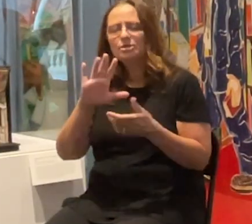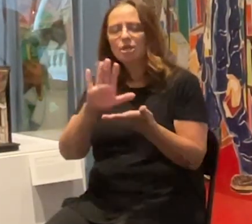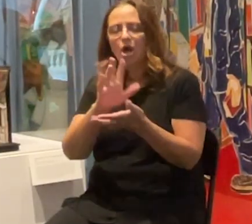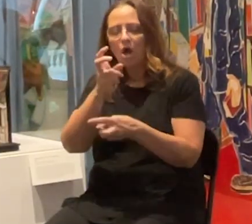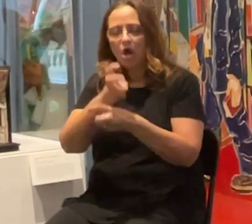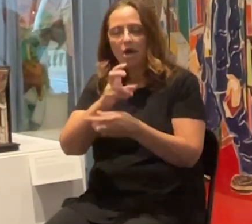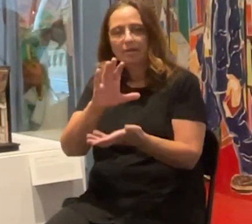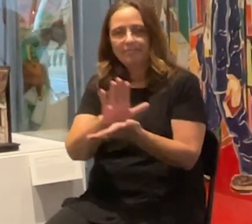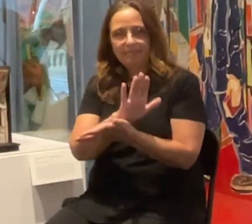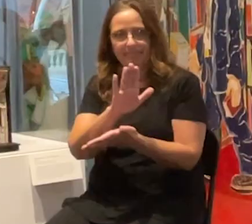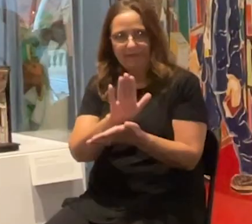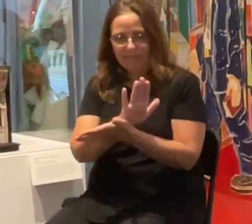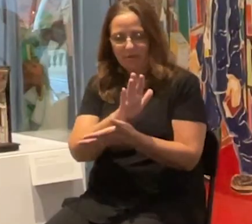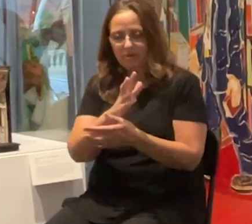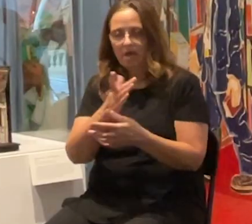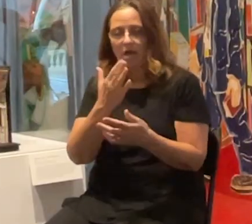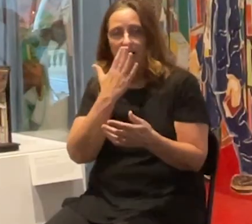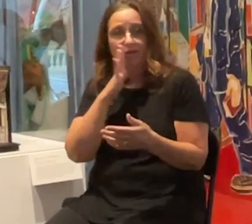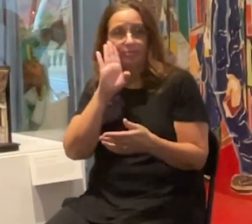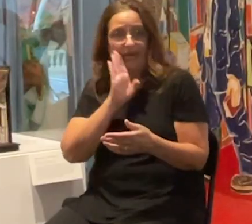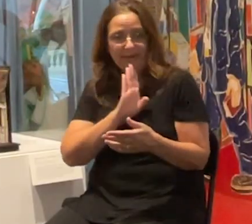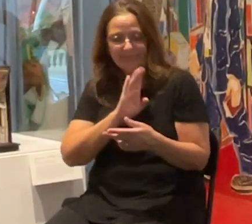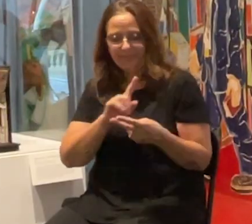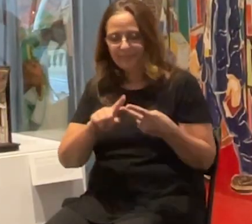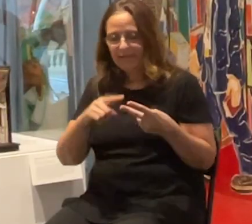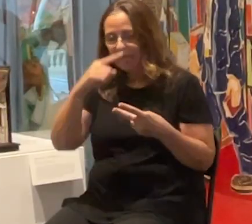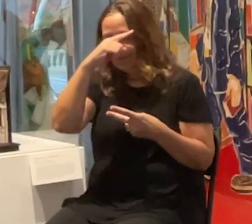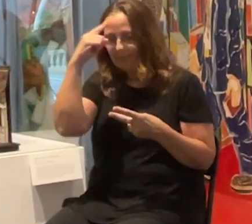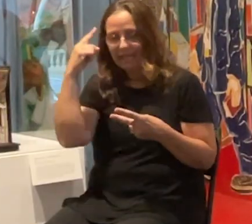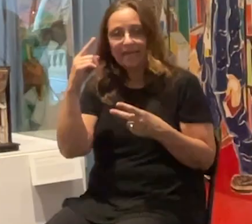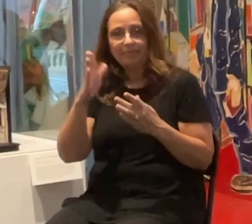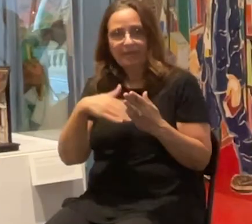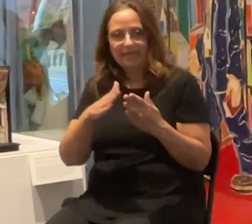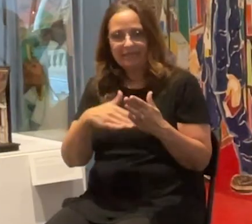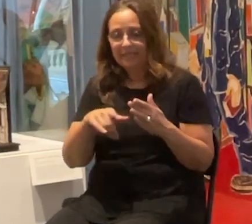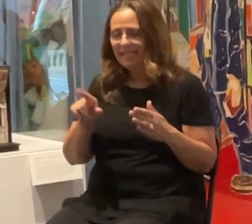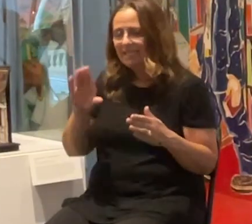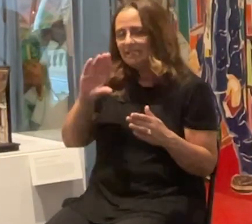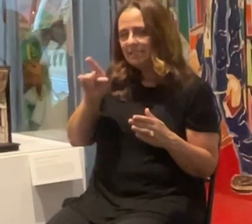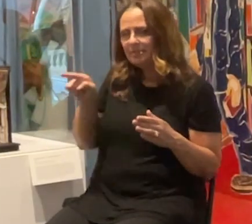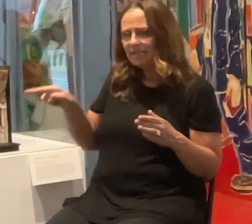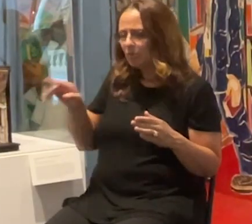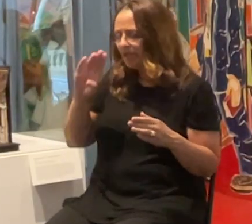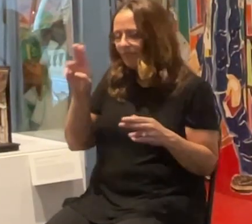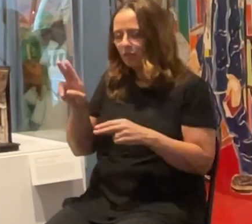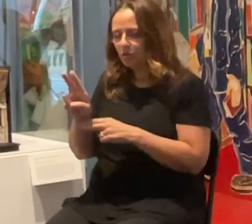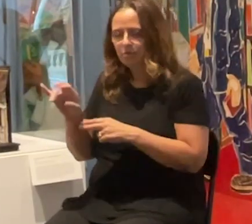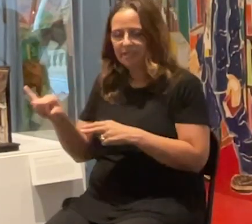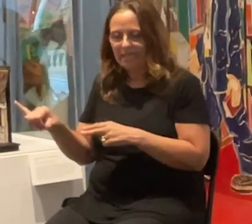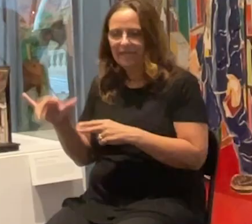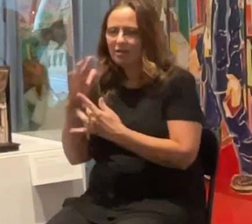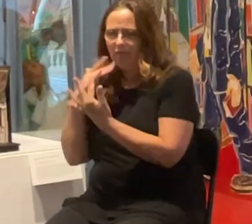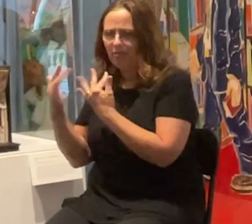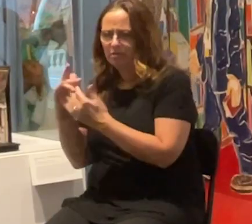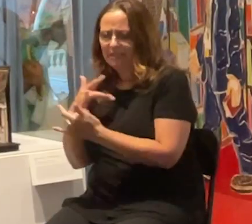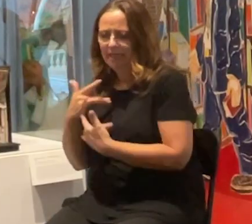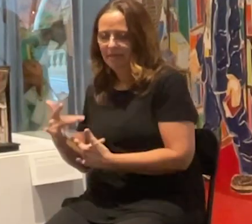black paint. And so that seemed to me something that Red would have never done. But the kind